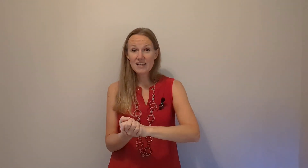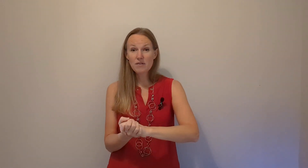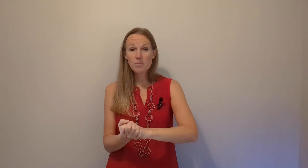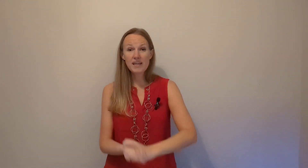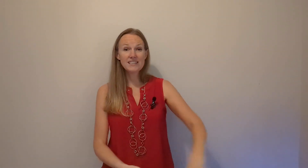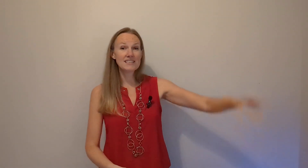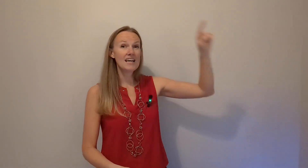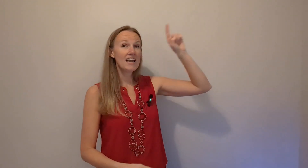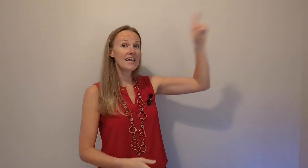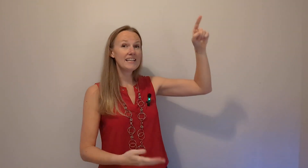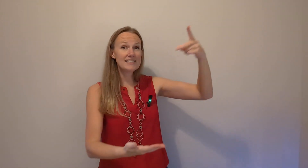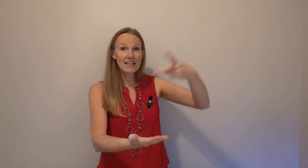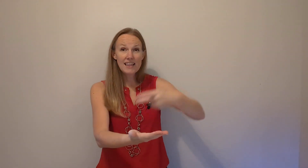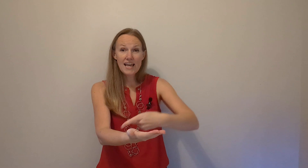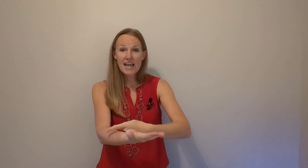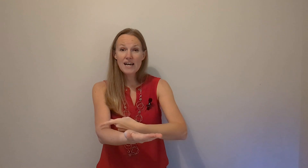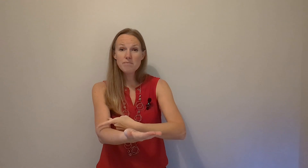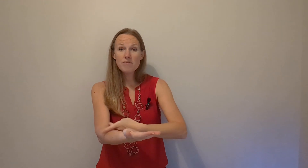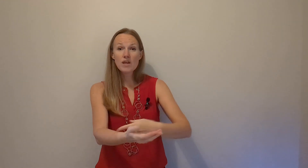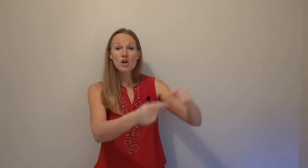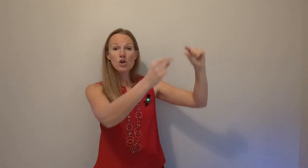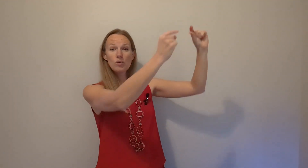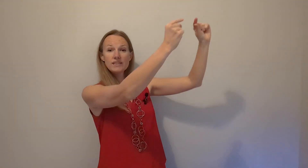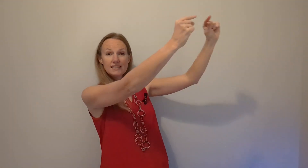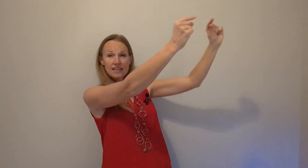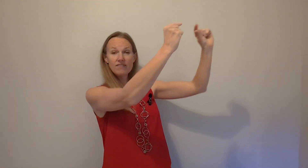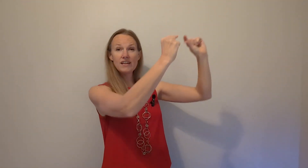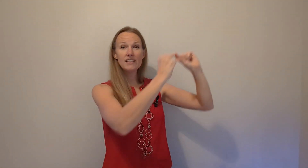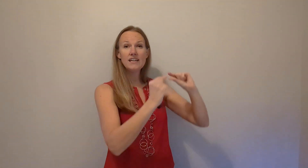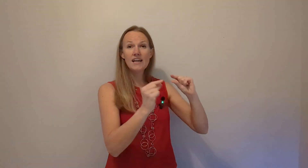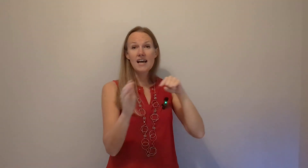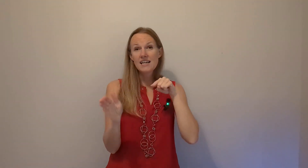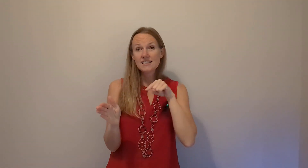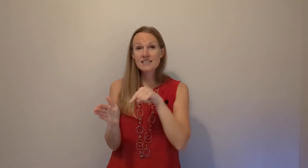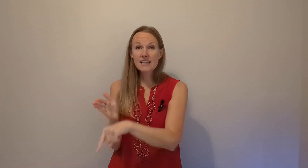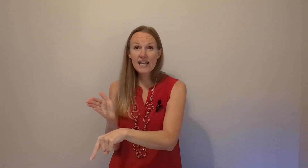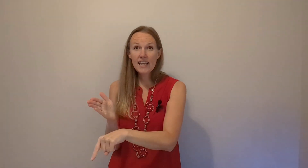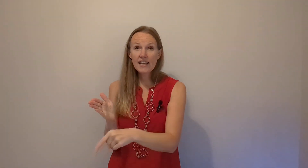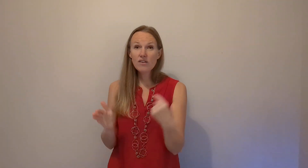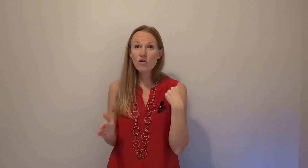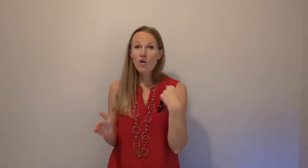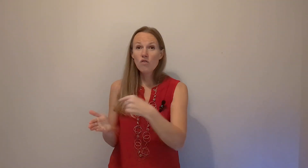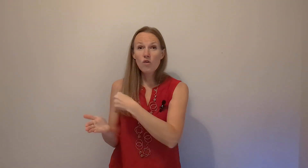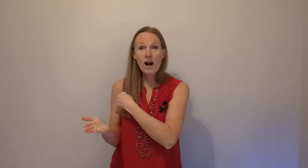that repeats, he's the lamb who was given, slain for